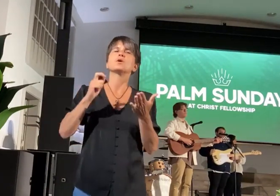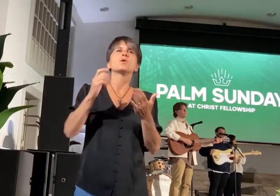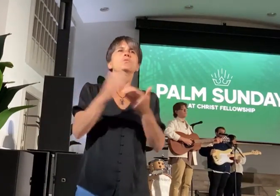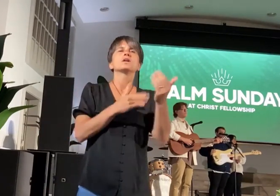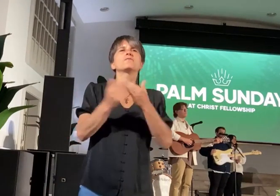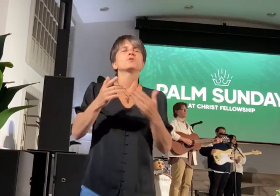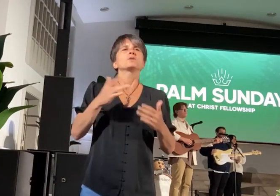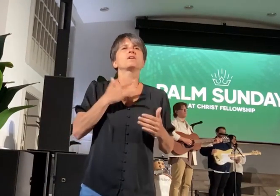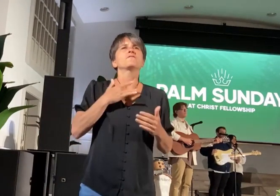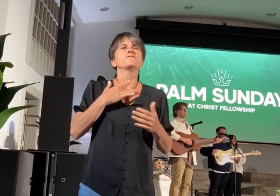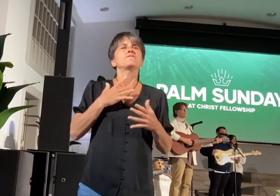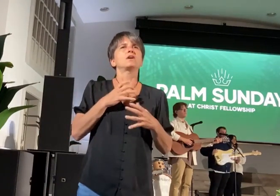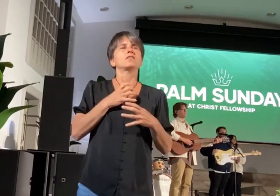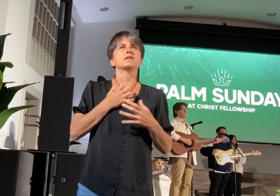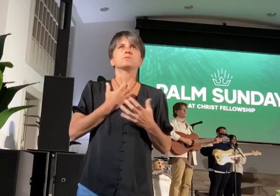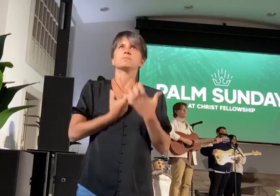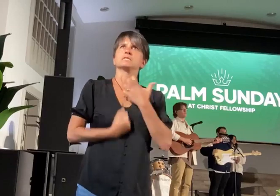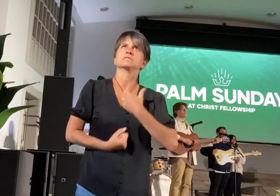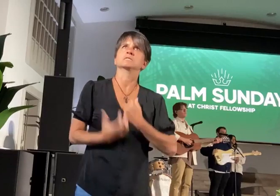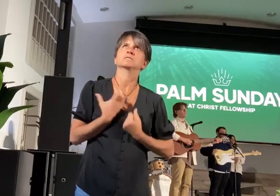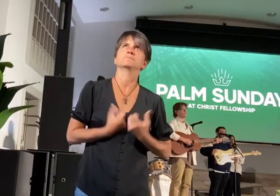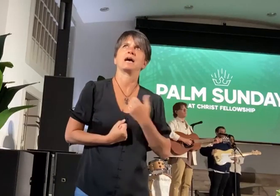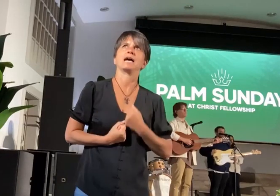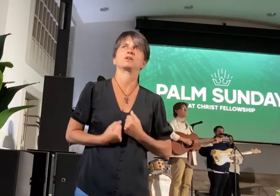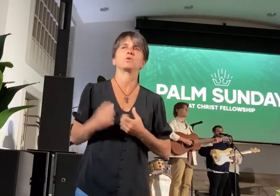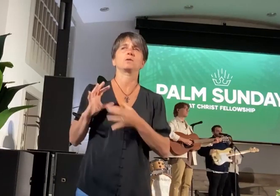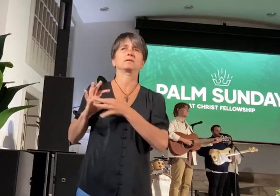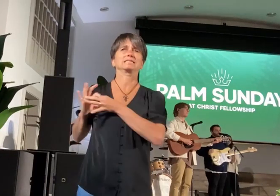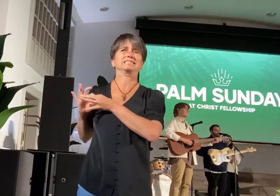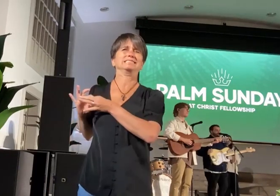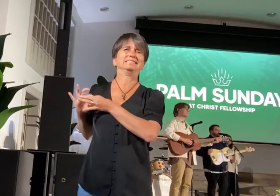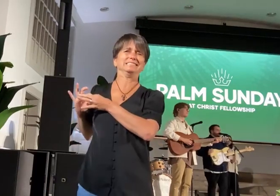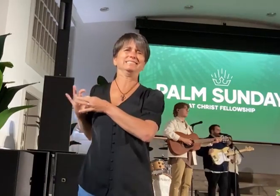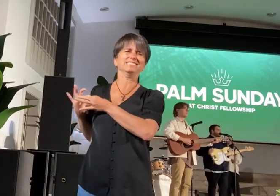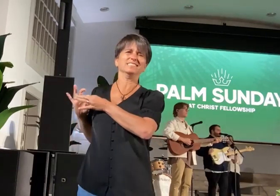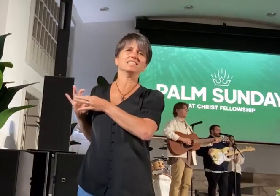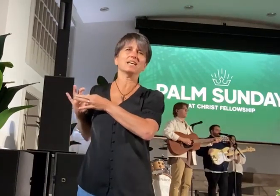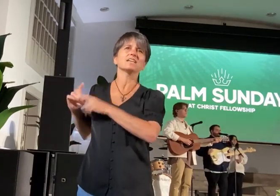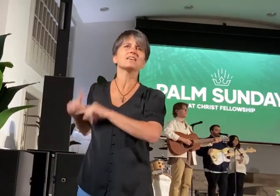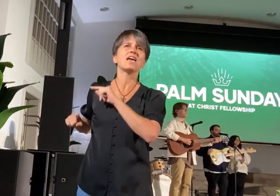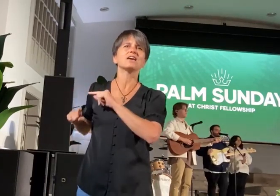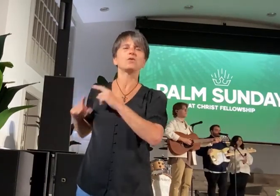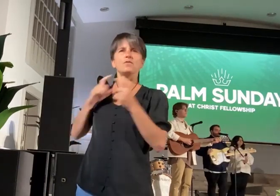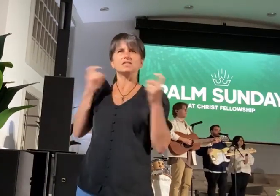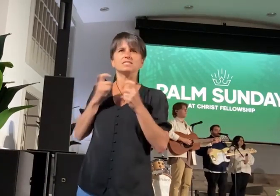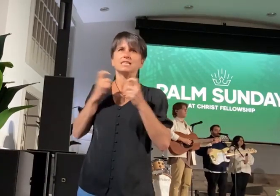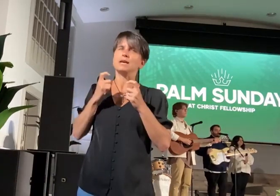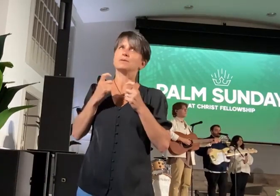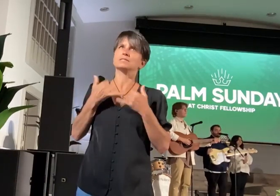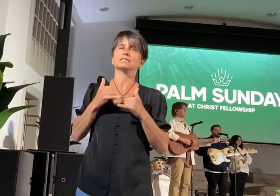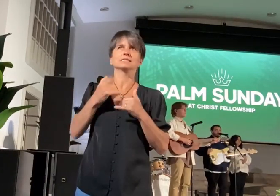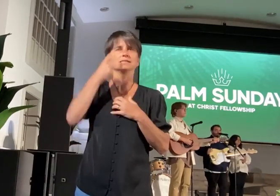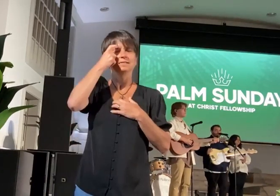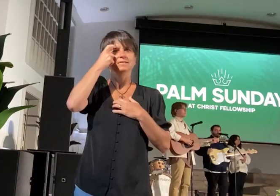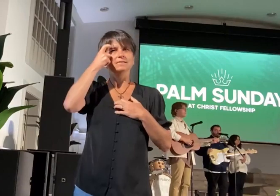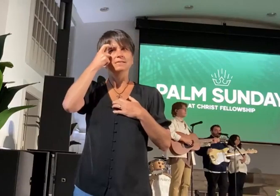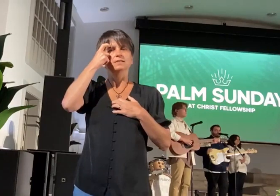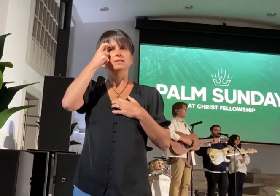things that have held us back from the life that God has for us. We're going to take that piece of paper and we're going to nail it to the